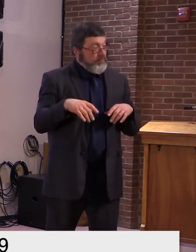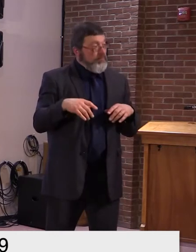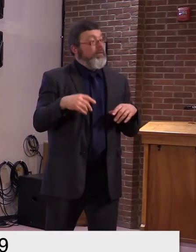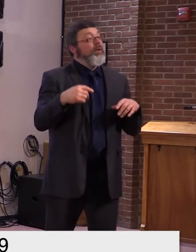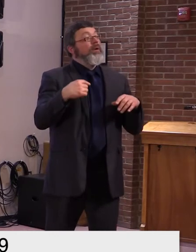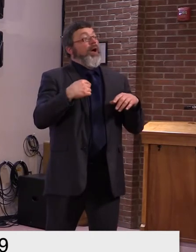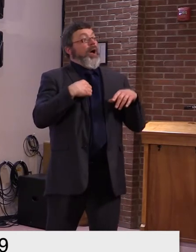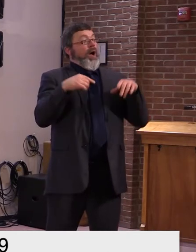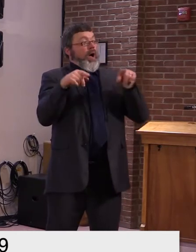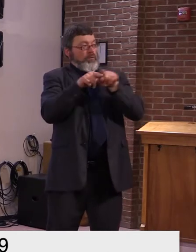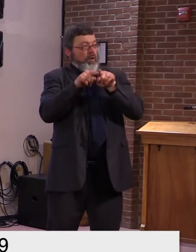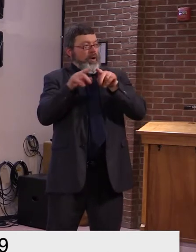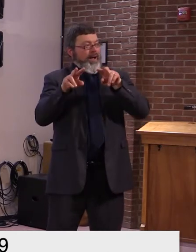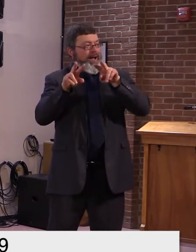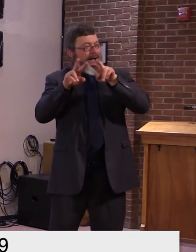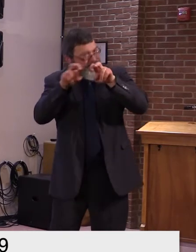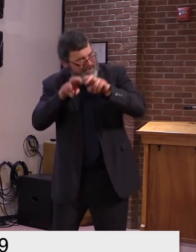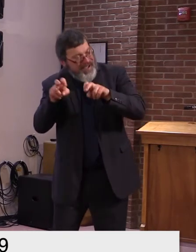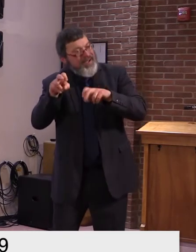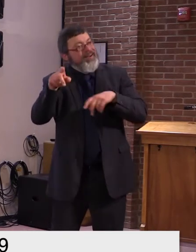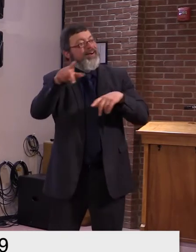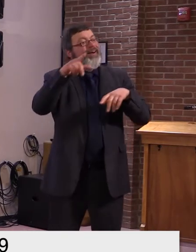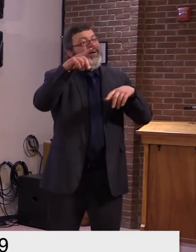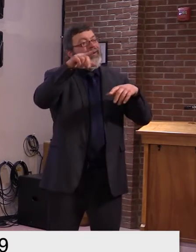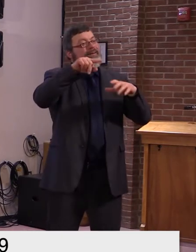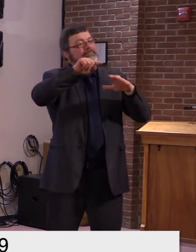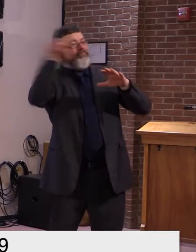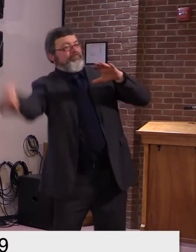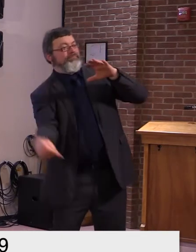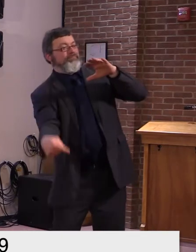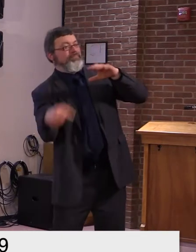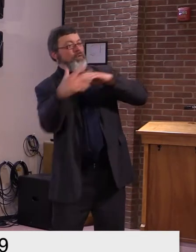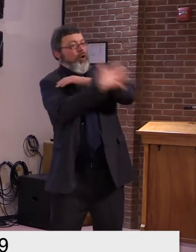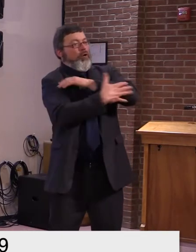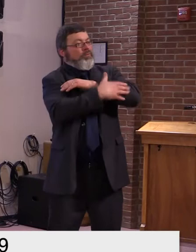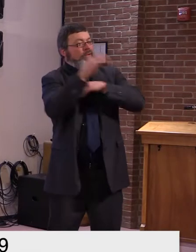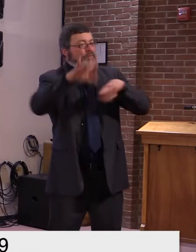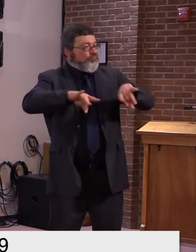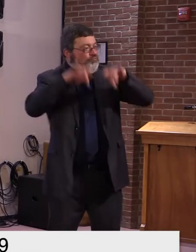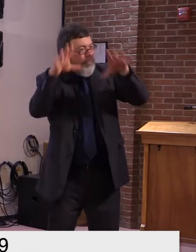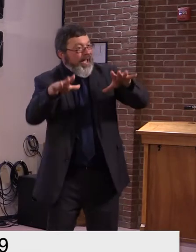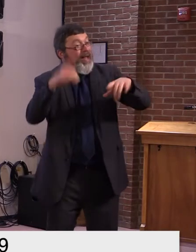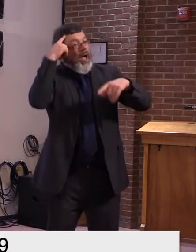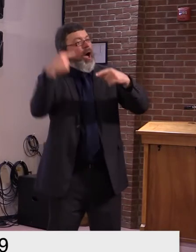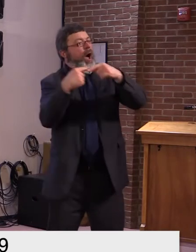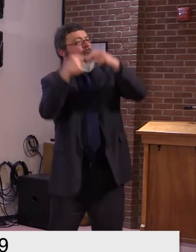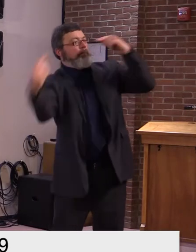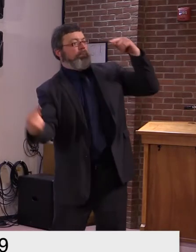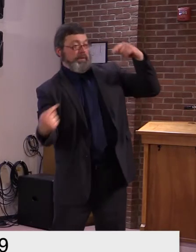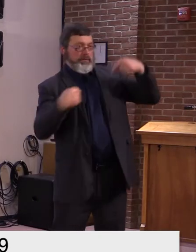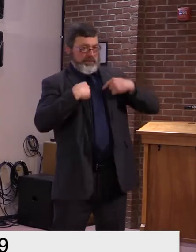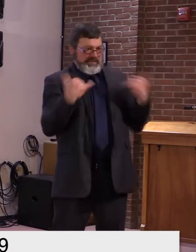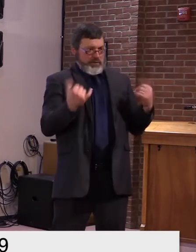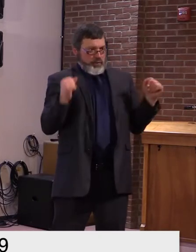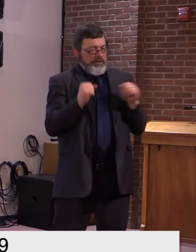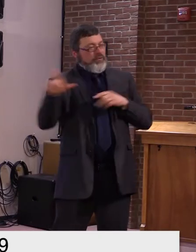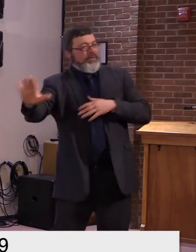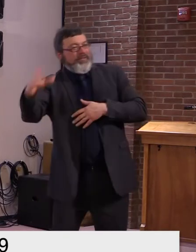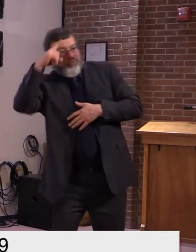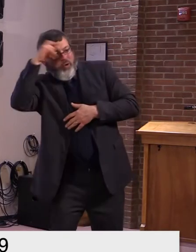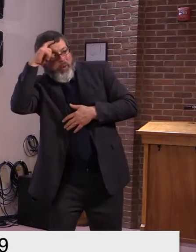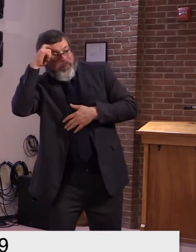see what might be in store for us in the United States. Again, good news, countries like Argentina and